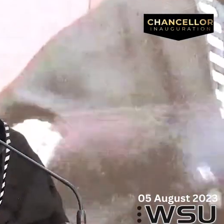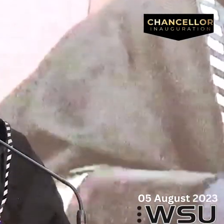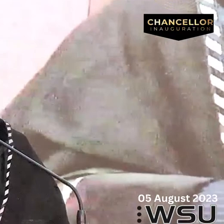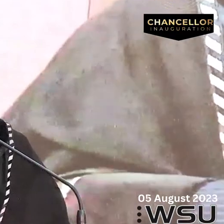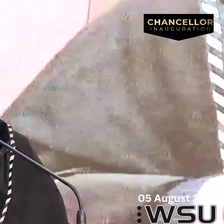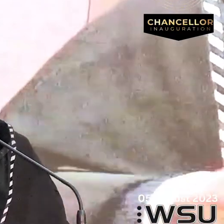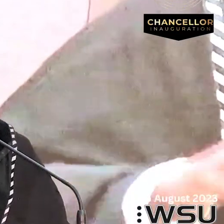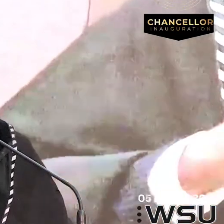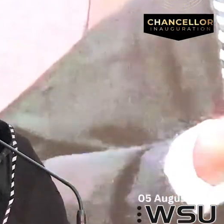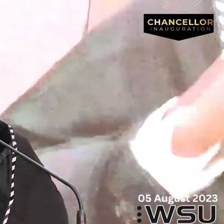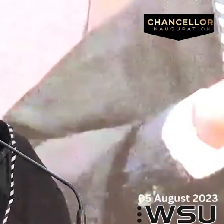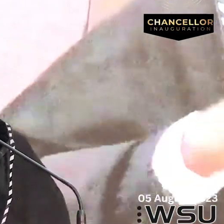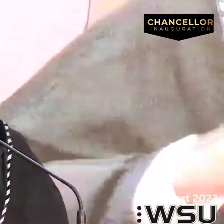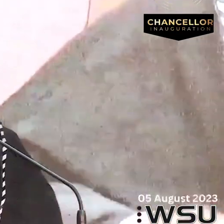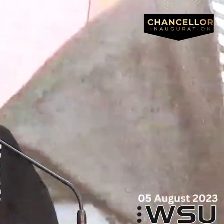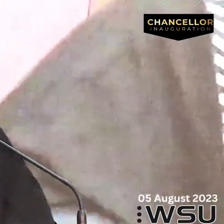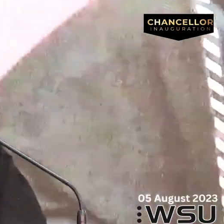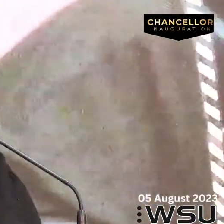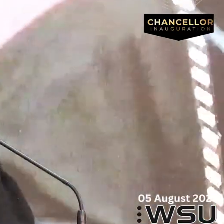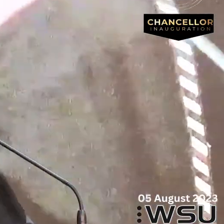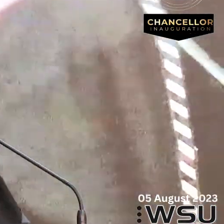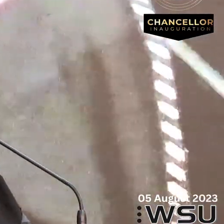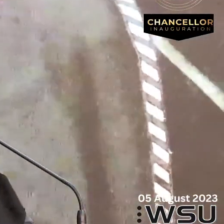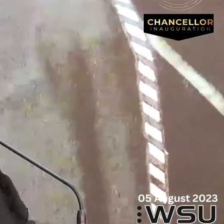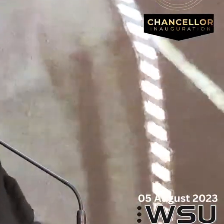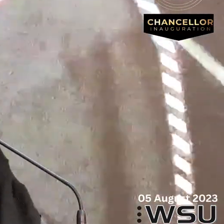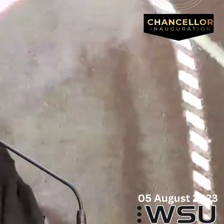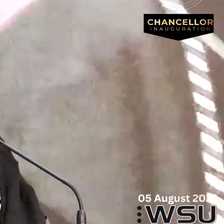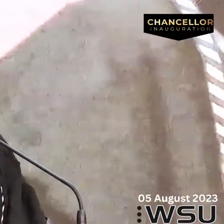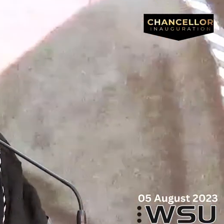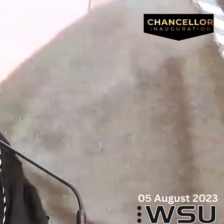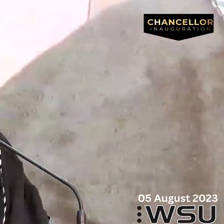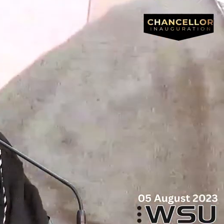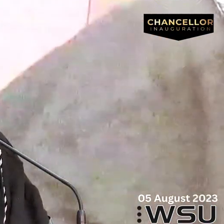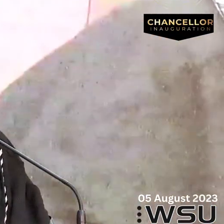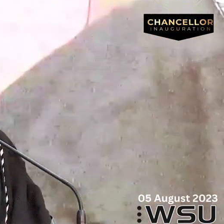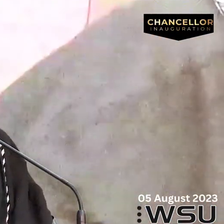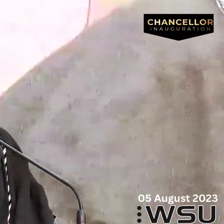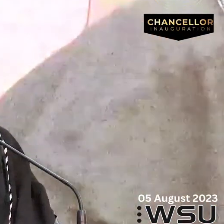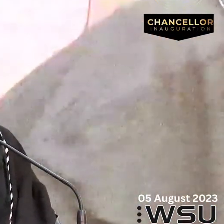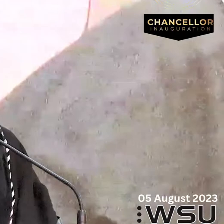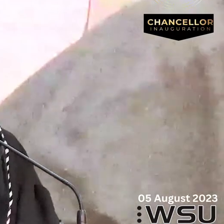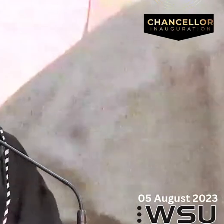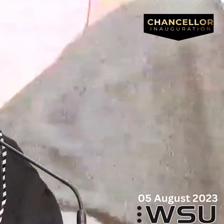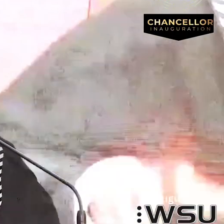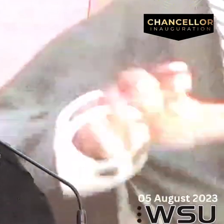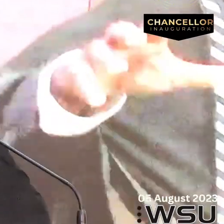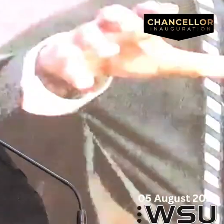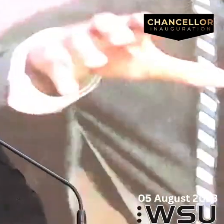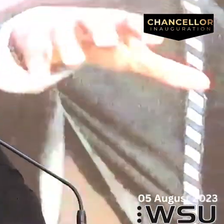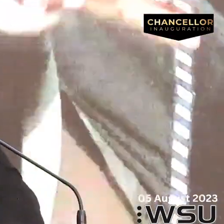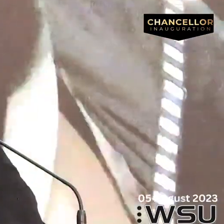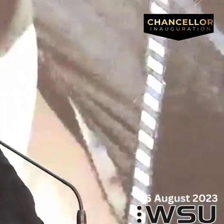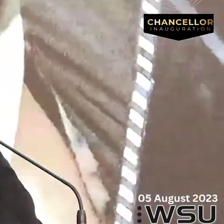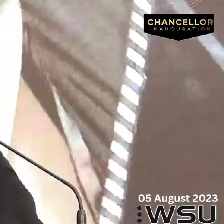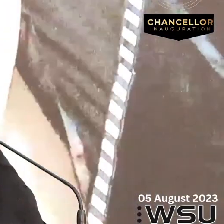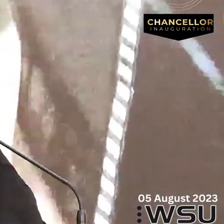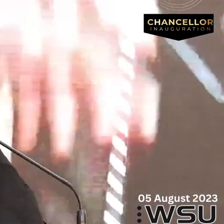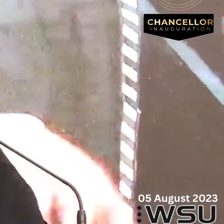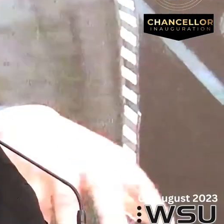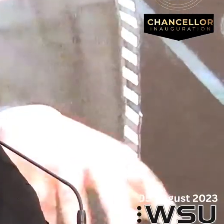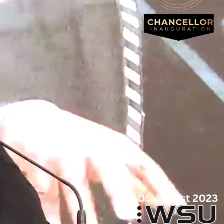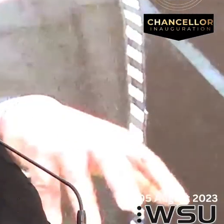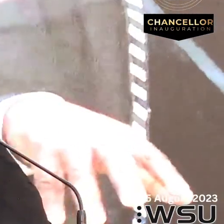nendixolele ke abantu ngeyinkxesha baye bacinga into yoba xa unemincili uthethe ngabantu baloo ndawo